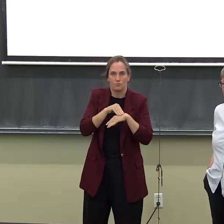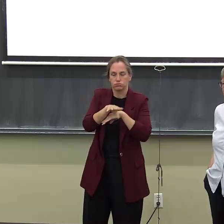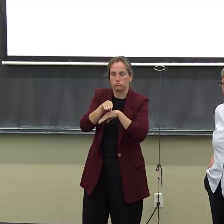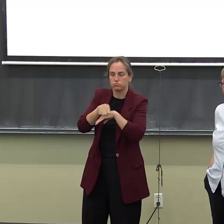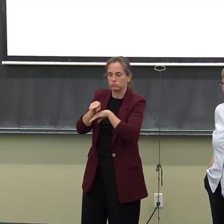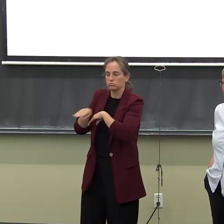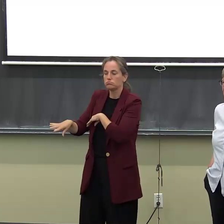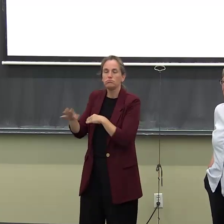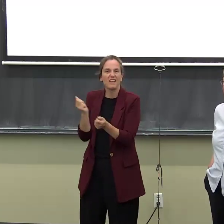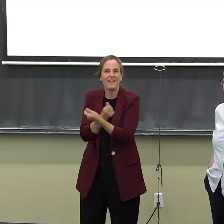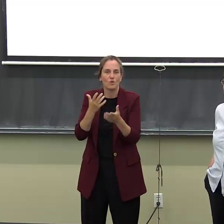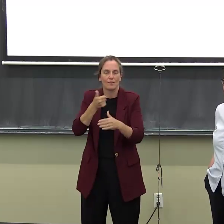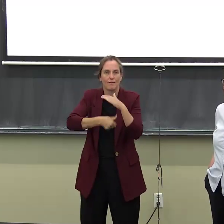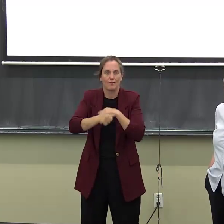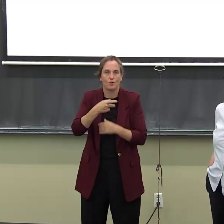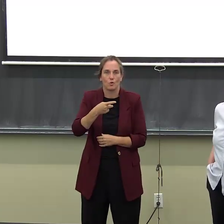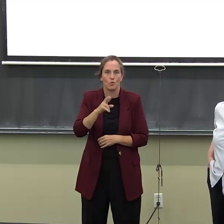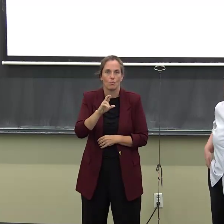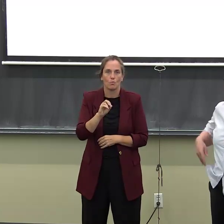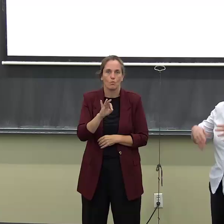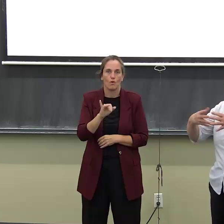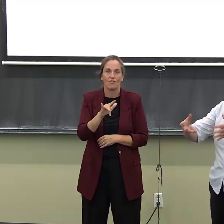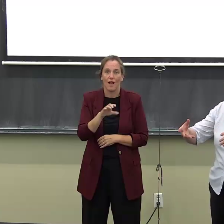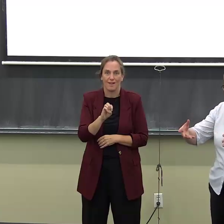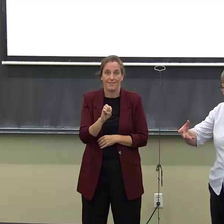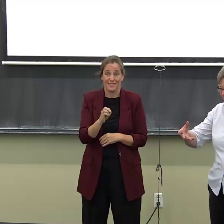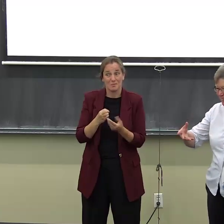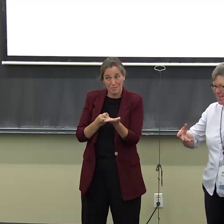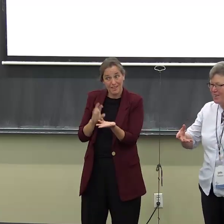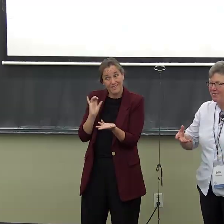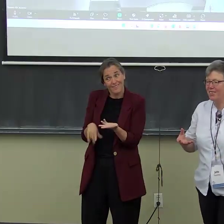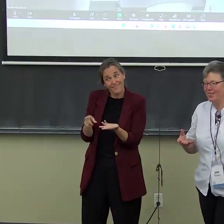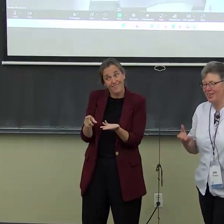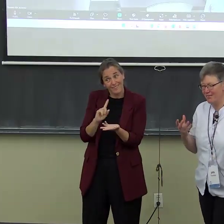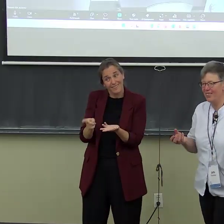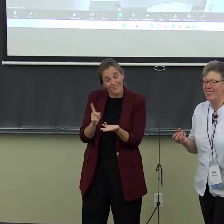within your profile. But this is a really